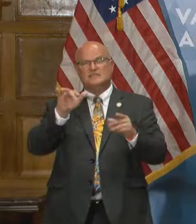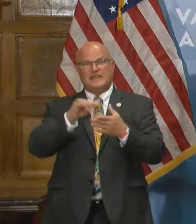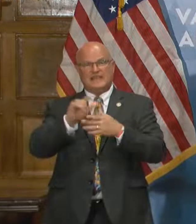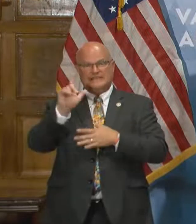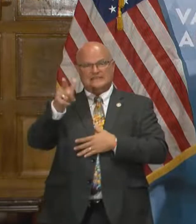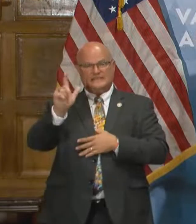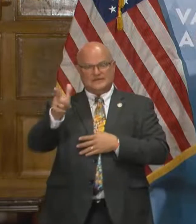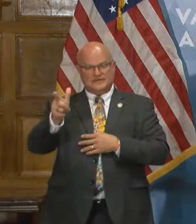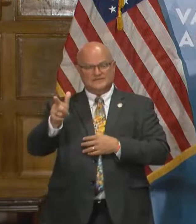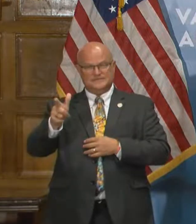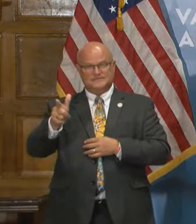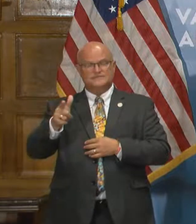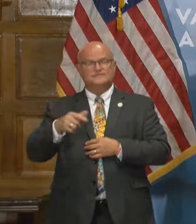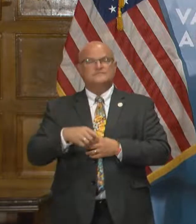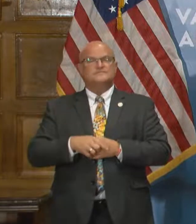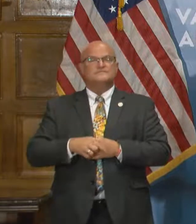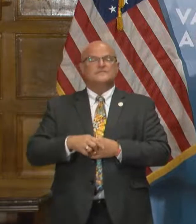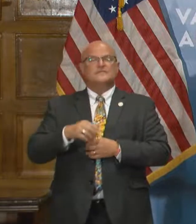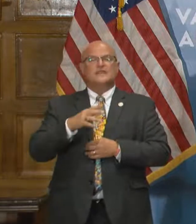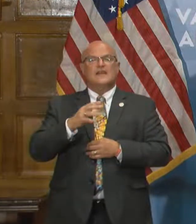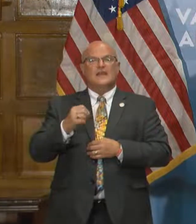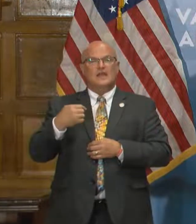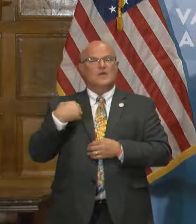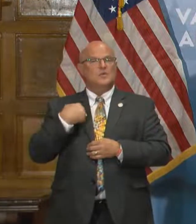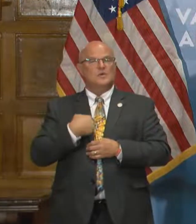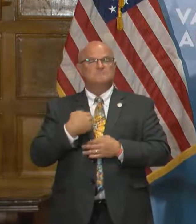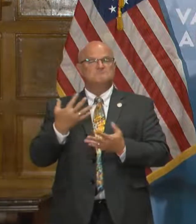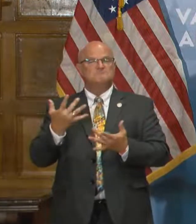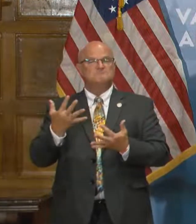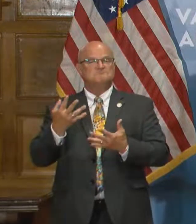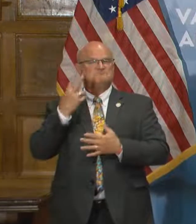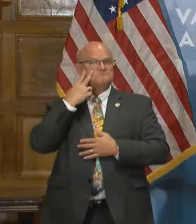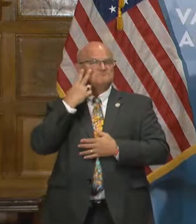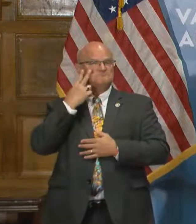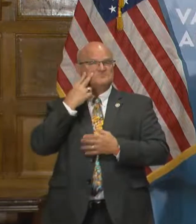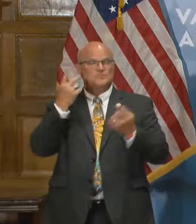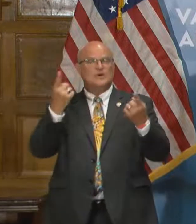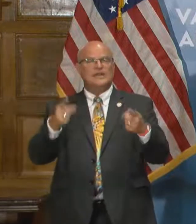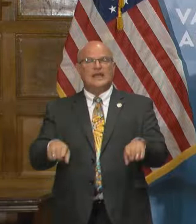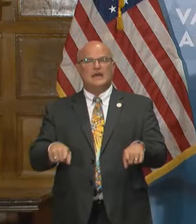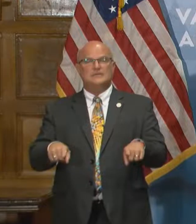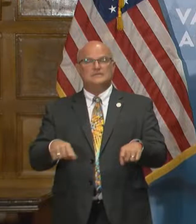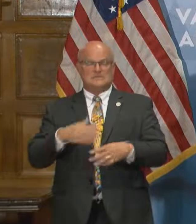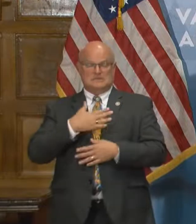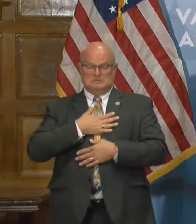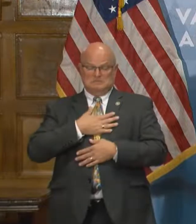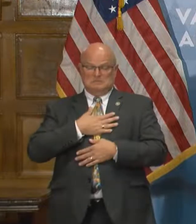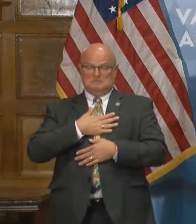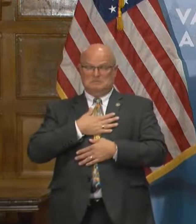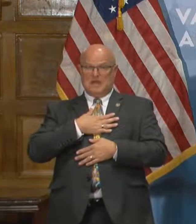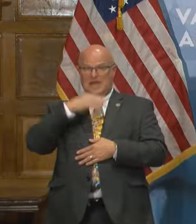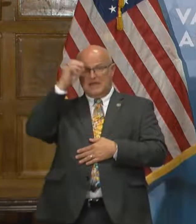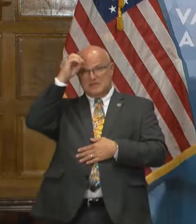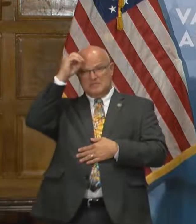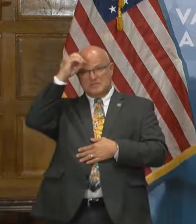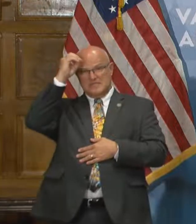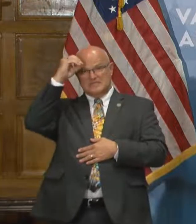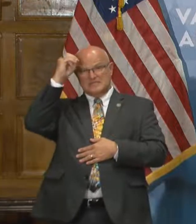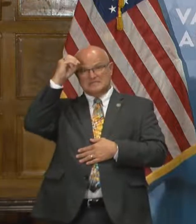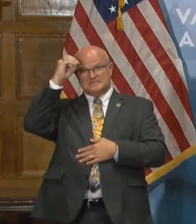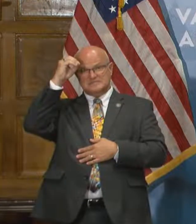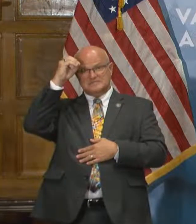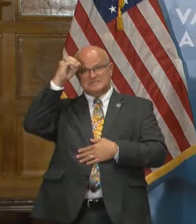that court, and we'll just have to wait on that. In my judgment, the